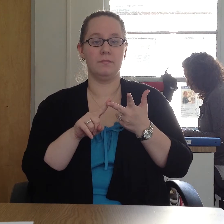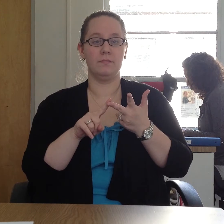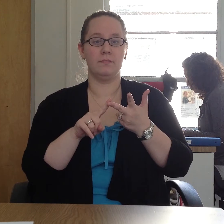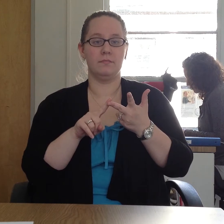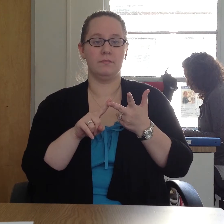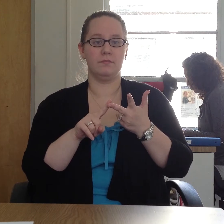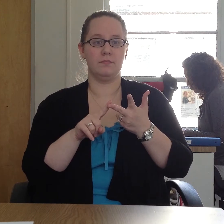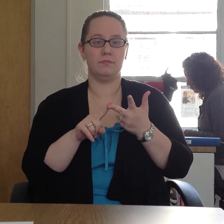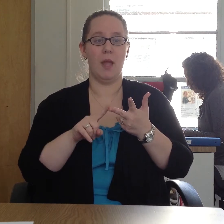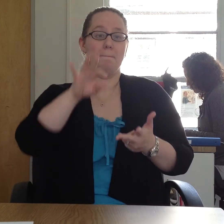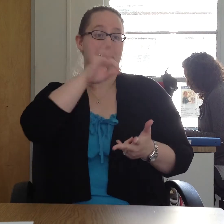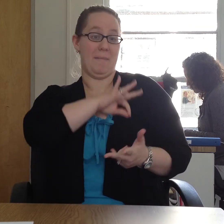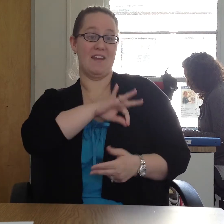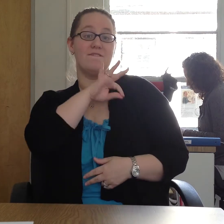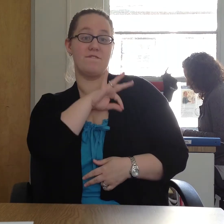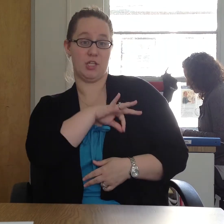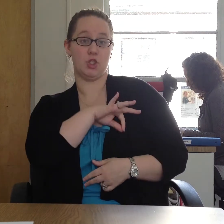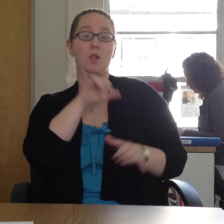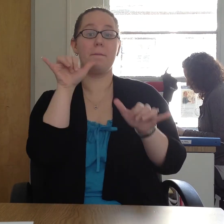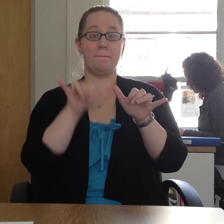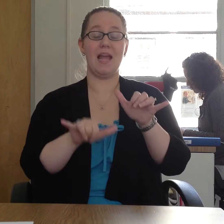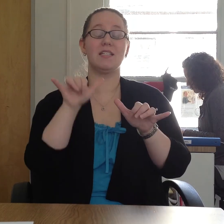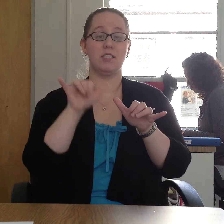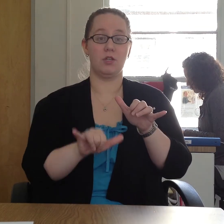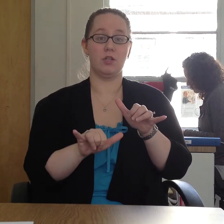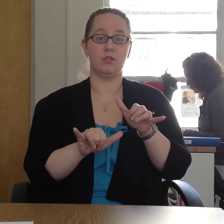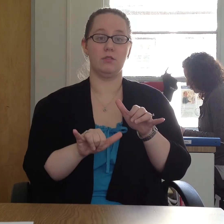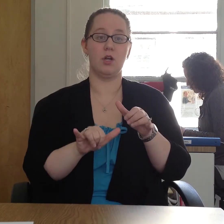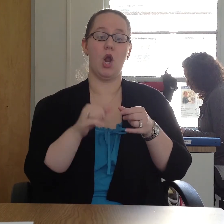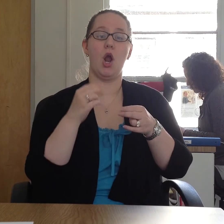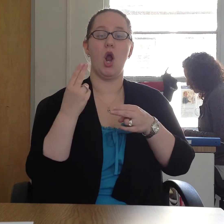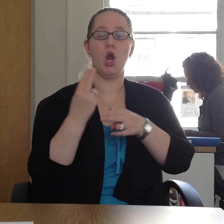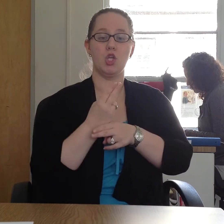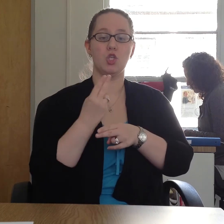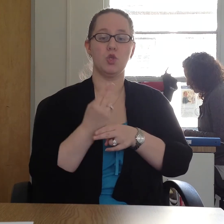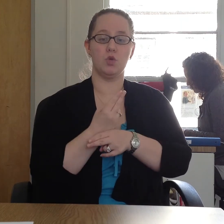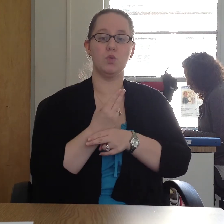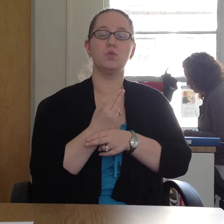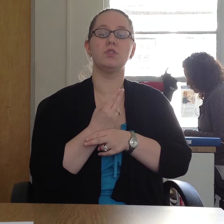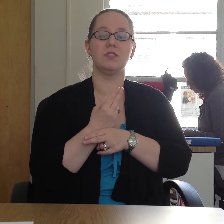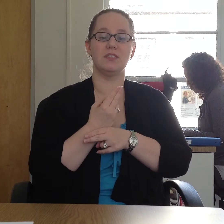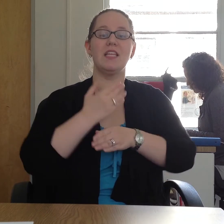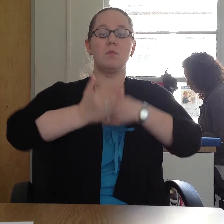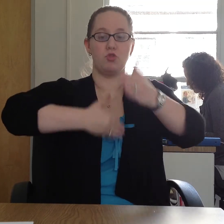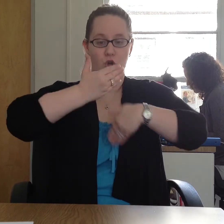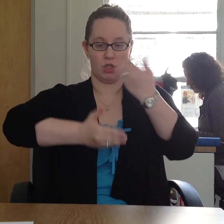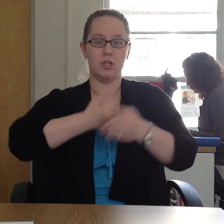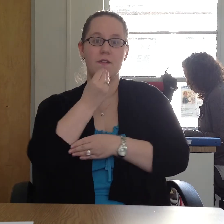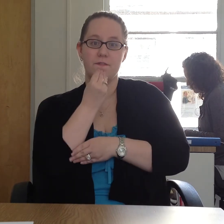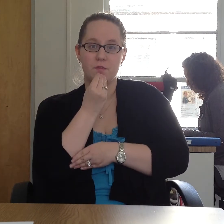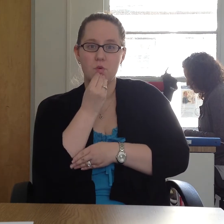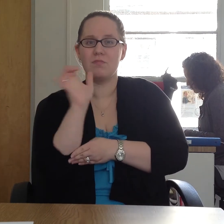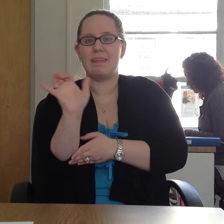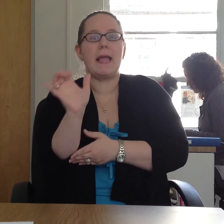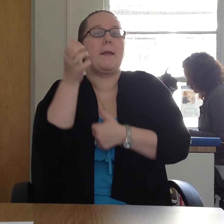beneficial bacteria are used in the production of various foods, including cultured milk,